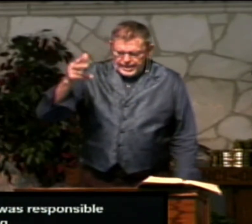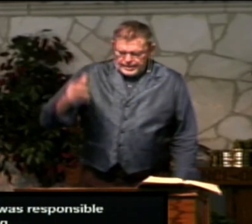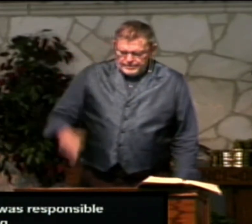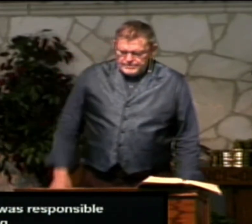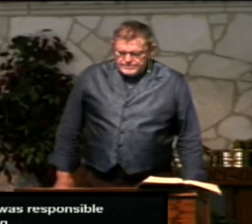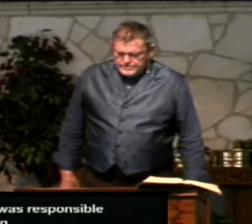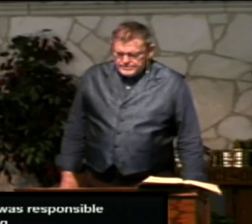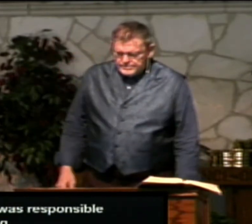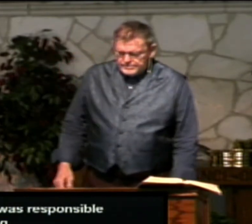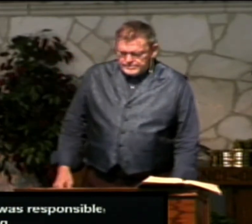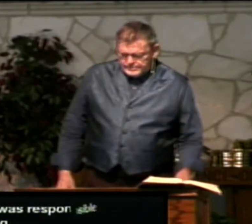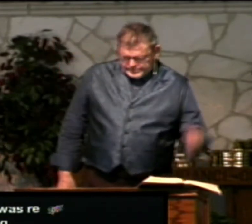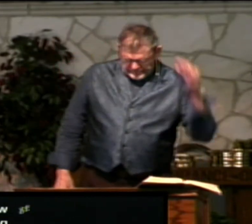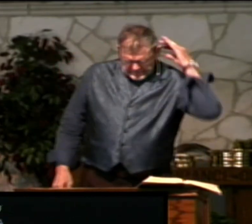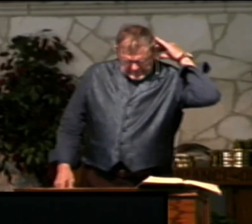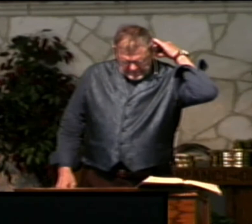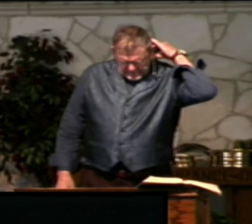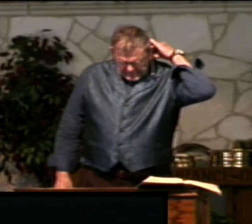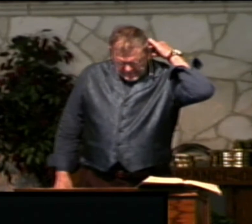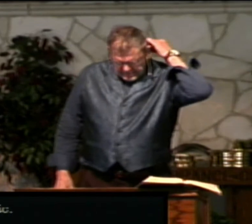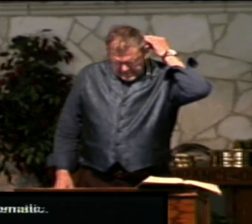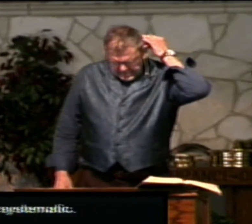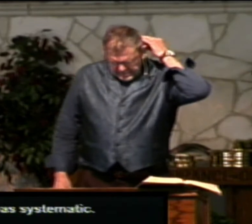Third thing.